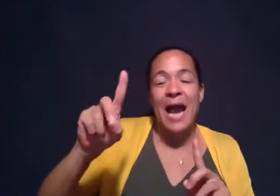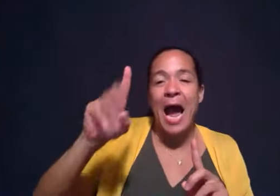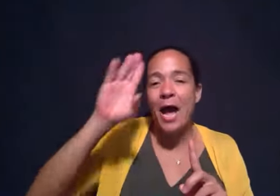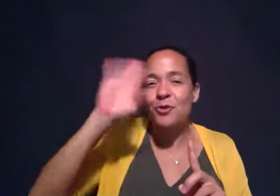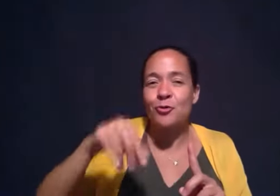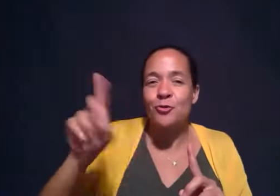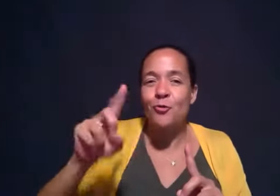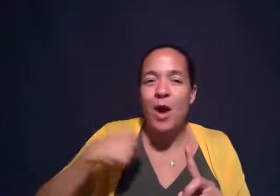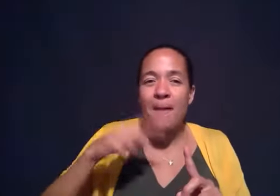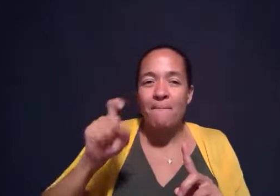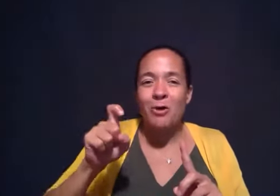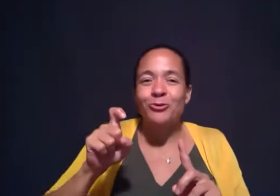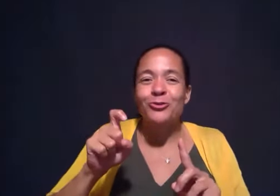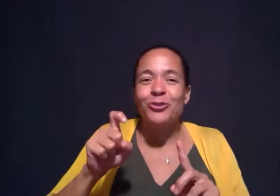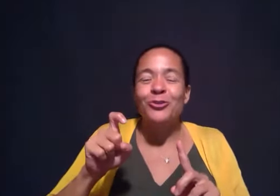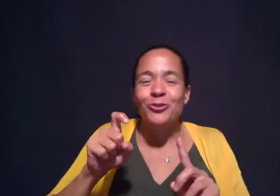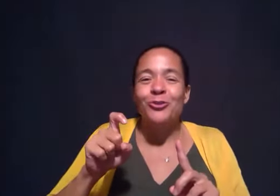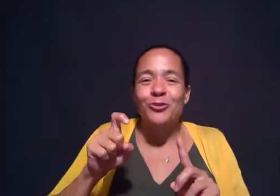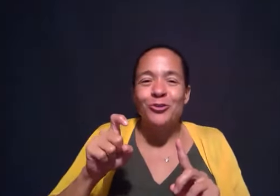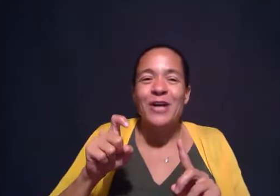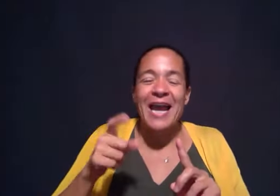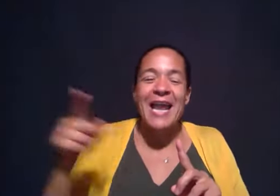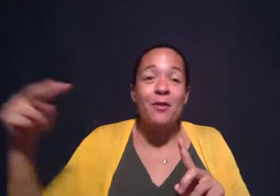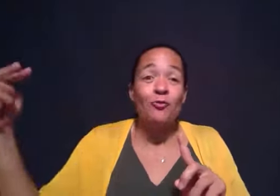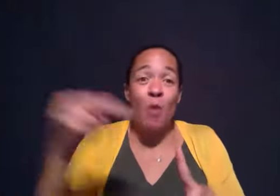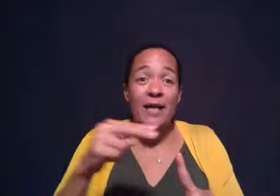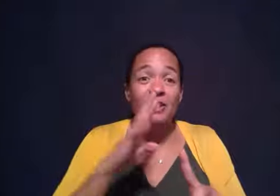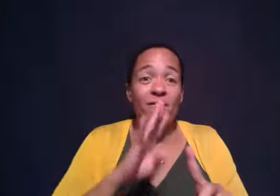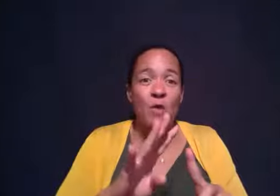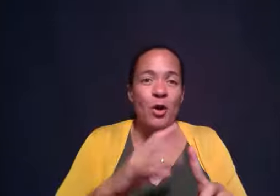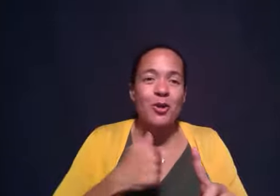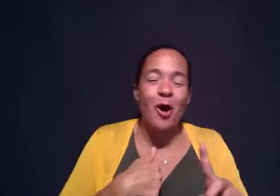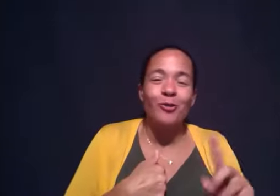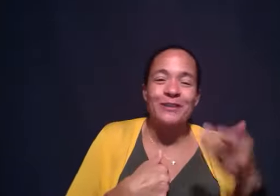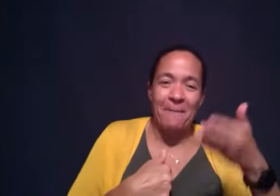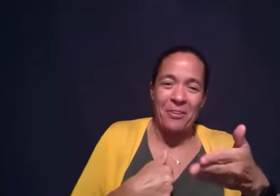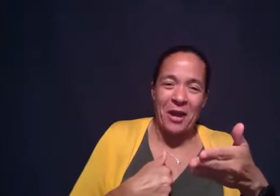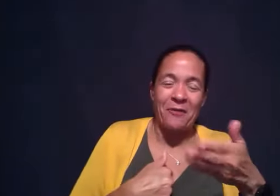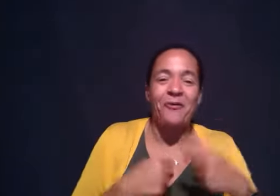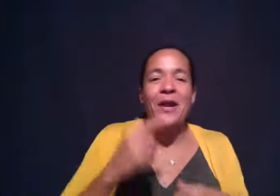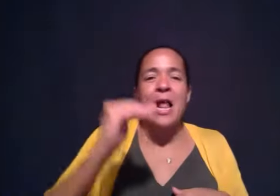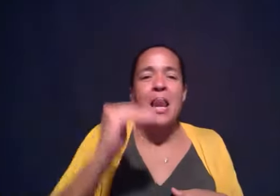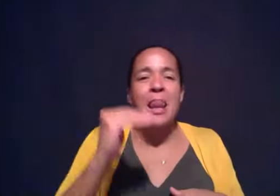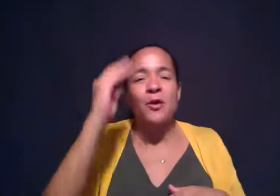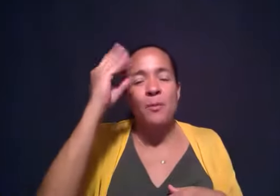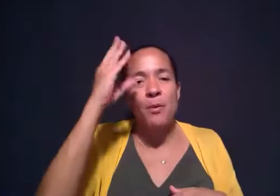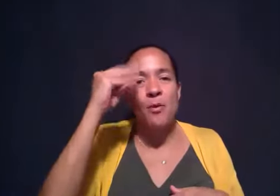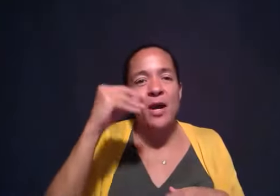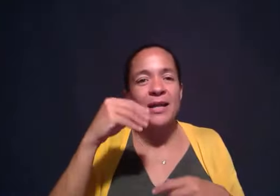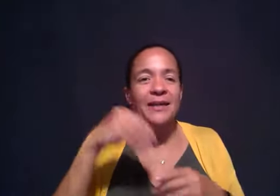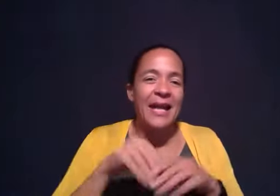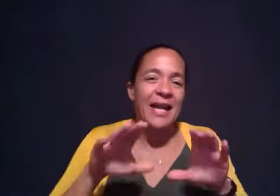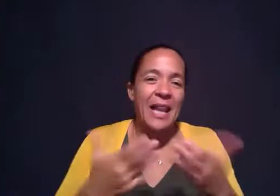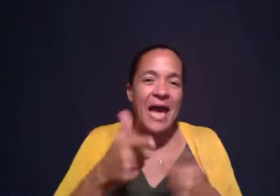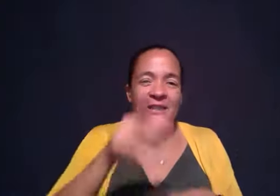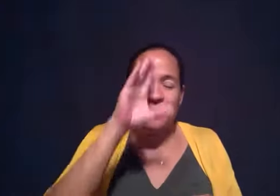in 4-year-olds. And there was a little boy in my class, and he had this nasty blanket. You know how little kids get attached to stuff,